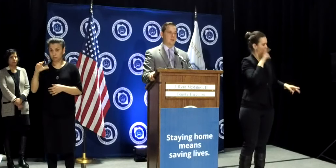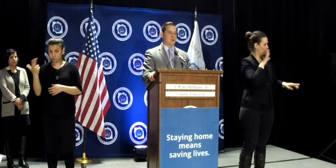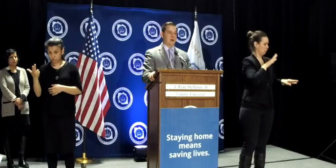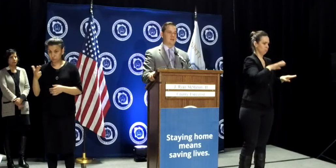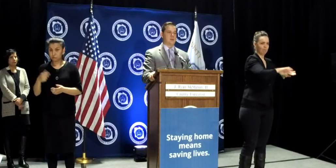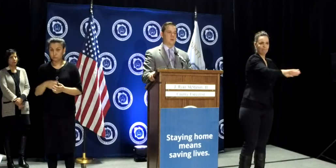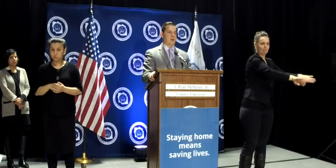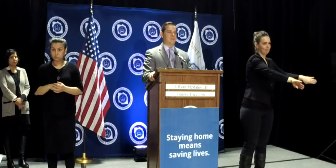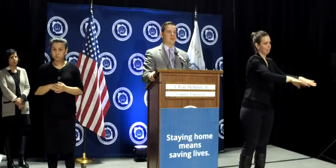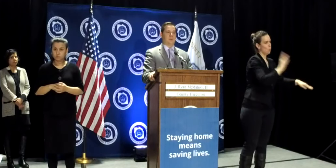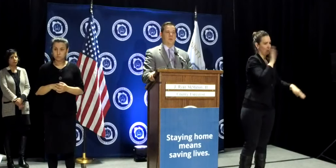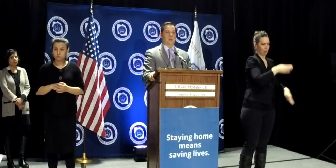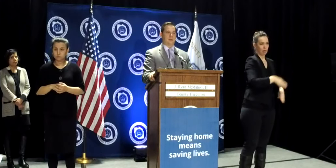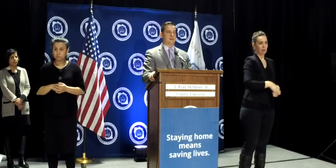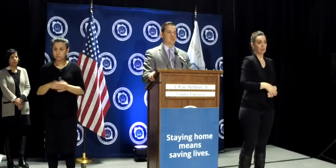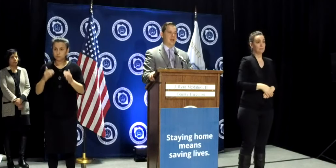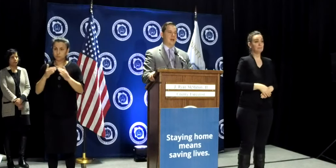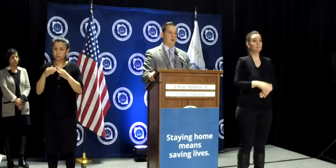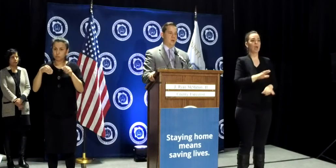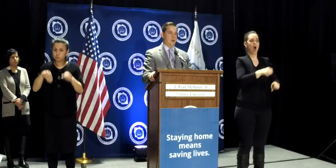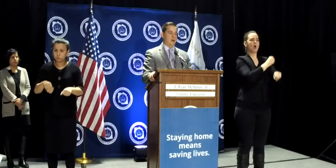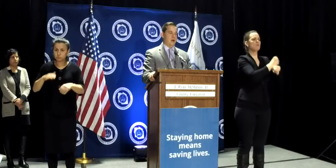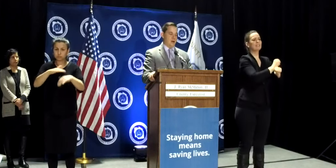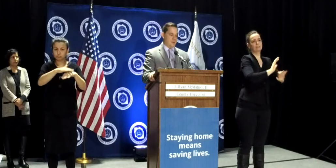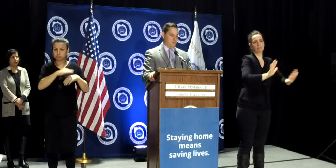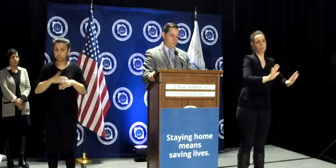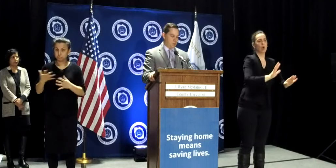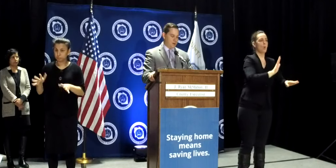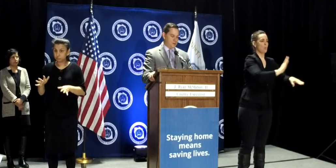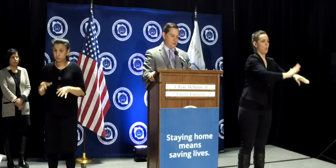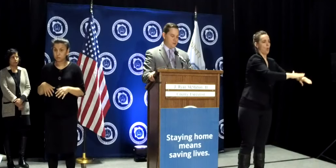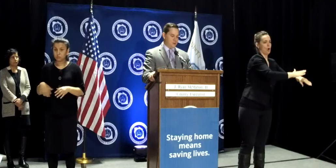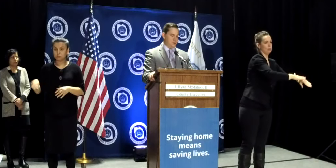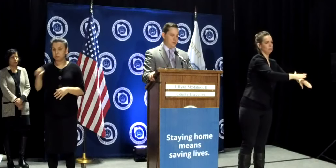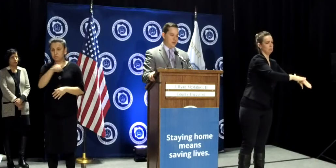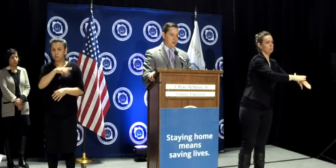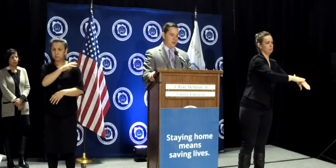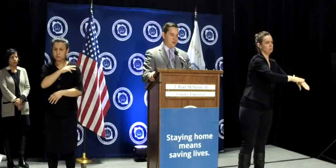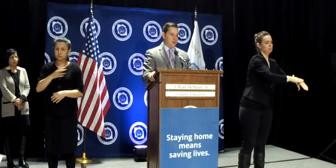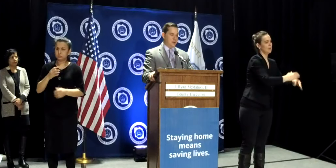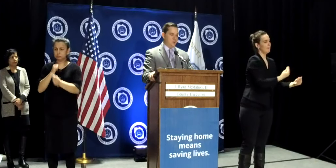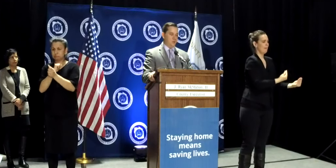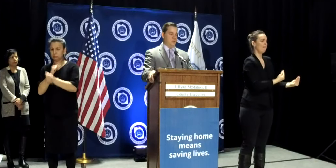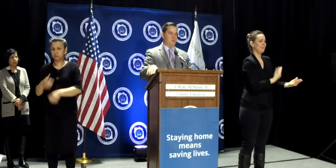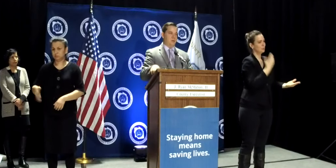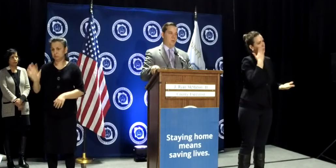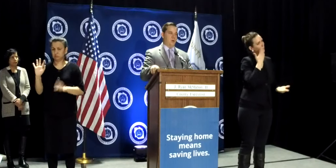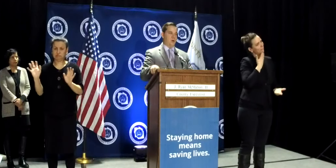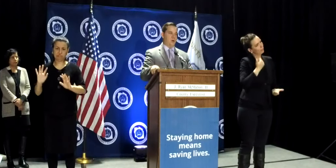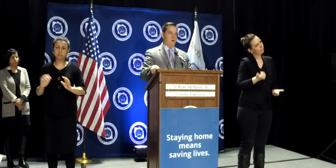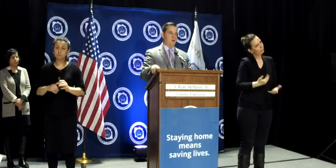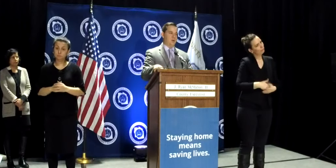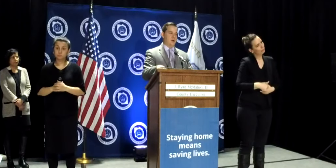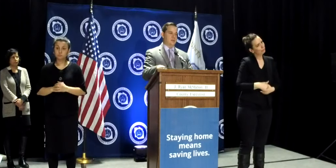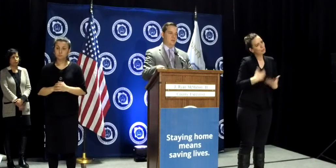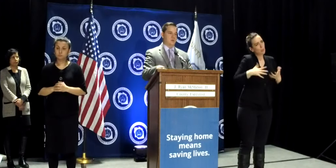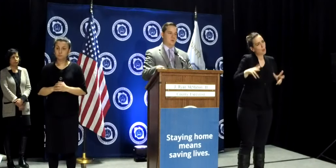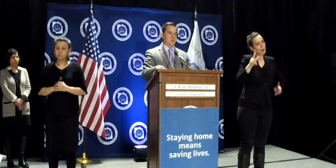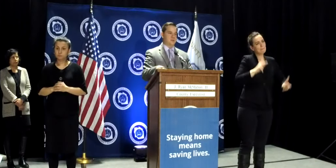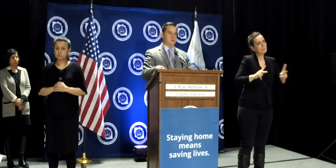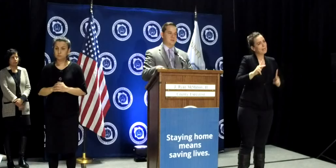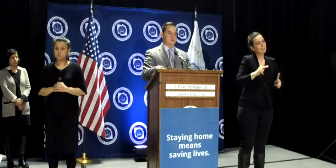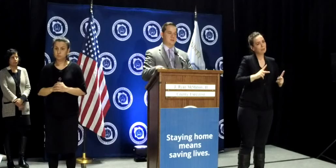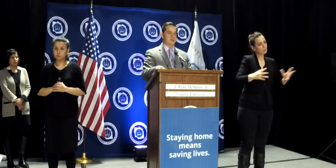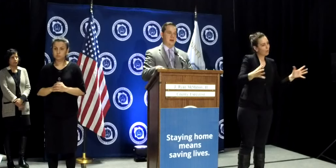not what anybody wants. We don't want people going into jail. But certainly we've been more aggressive